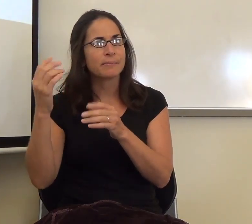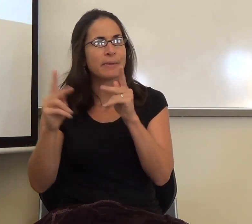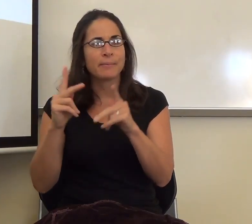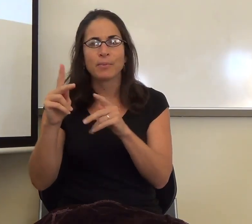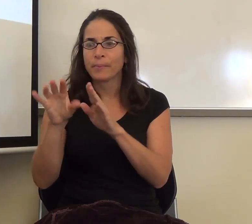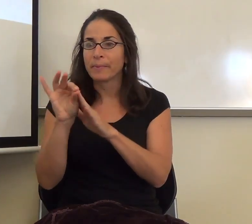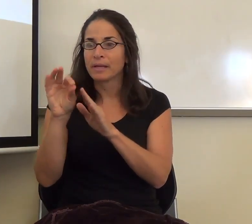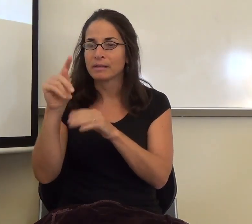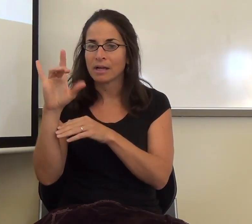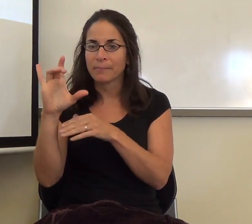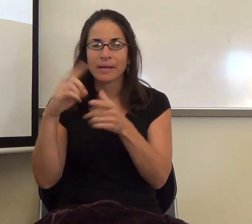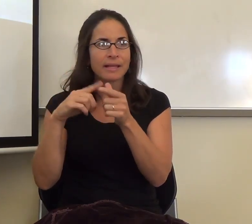main idea. And I said, you know what?